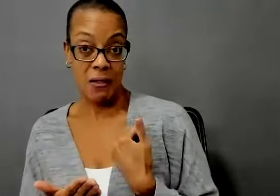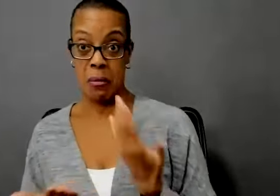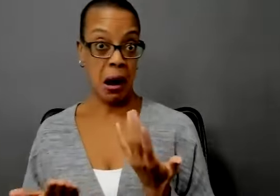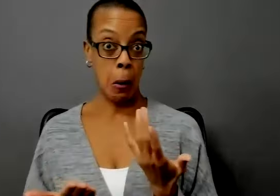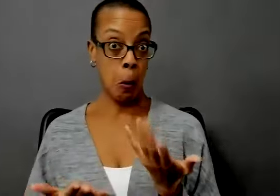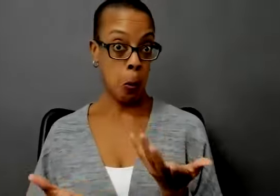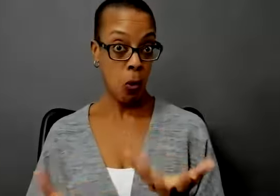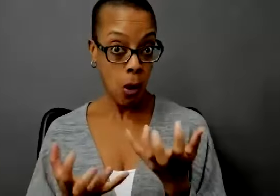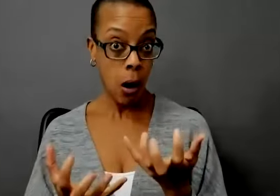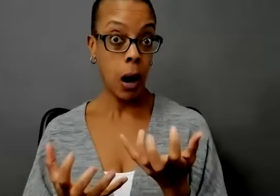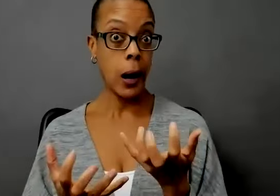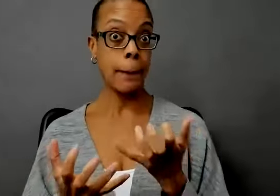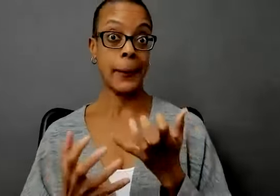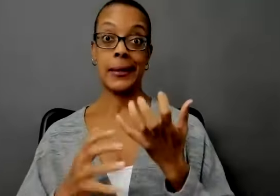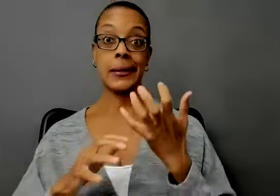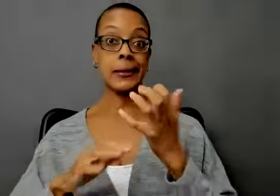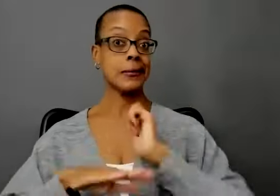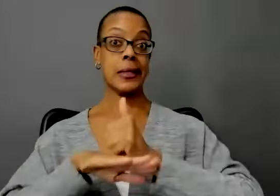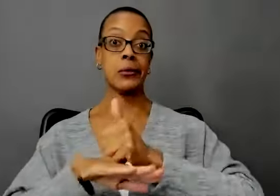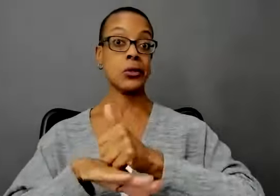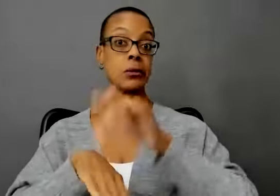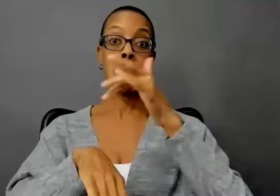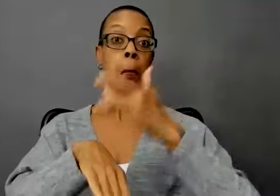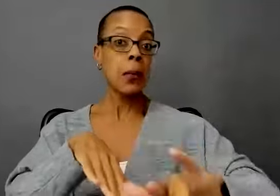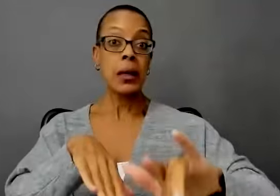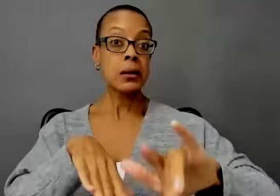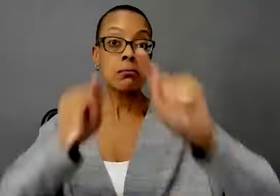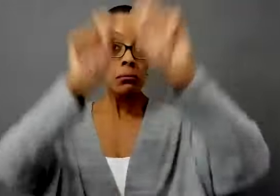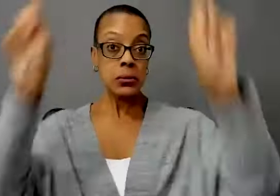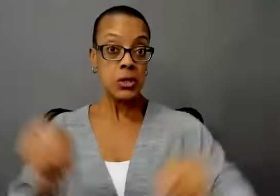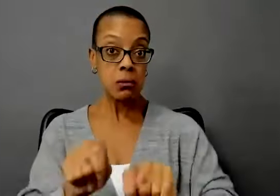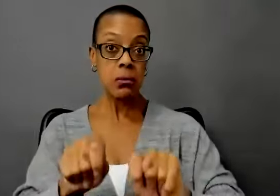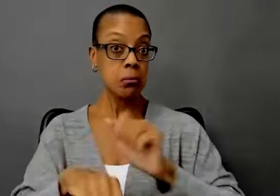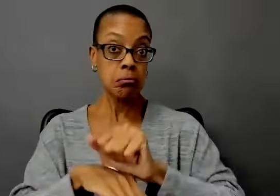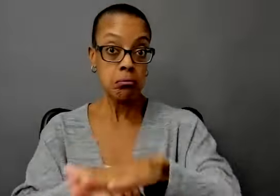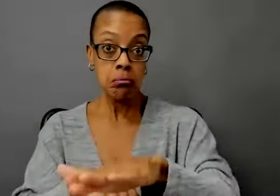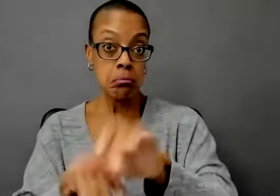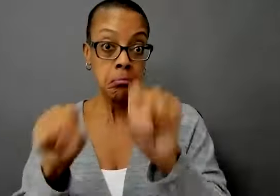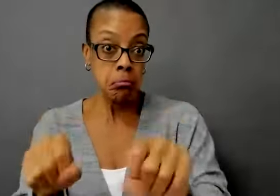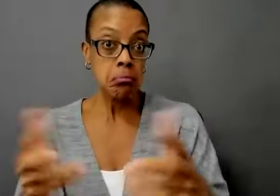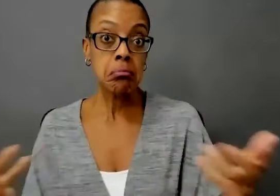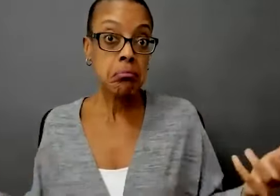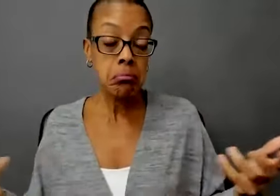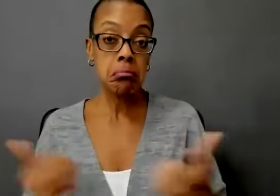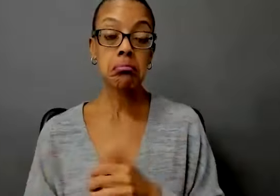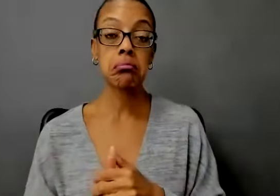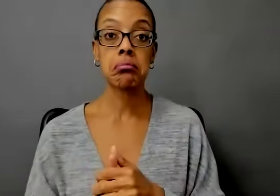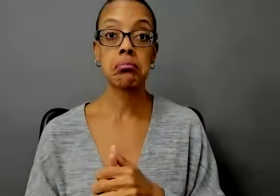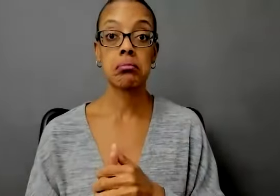create a scrubbed version of a template that people can amend as they find useful. So if you want to like send